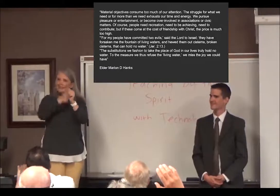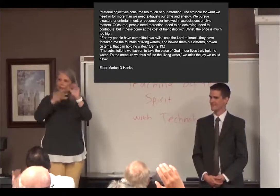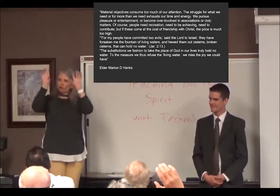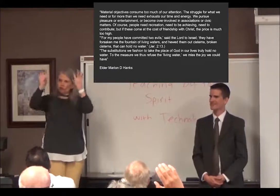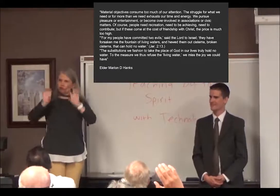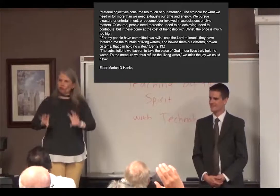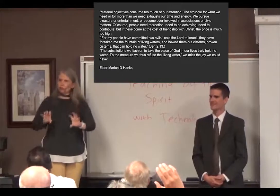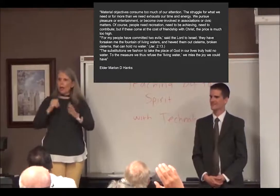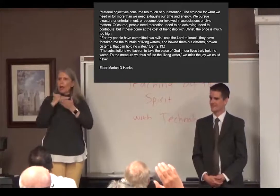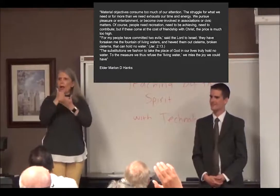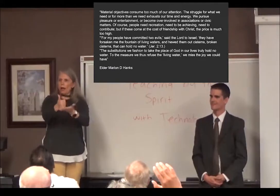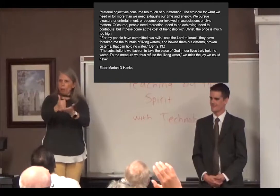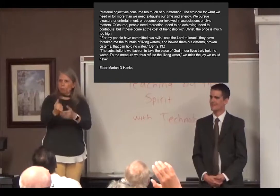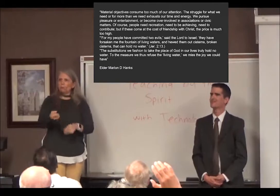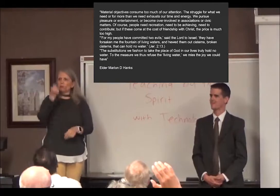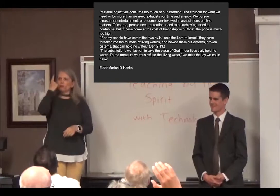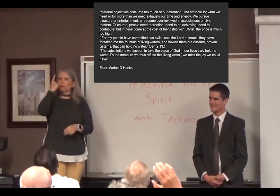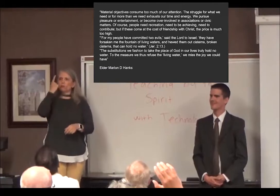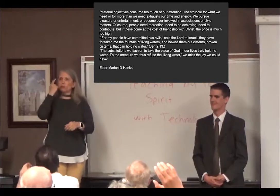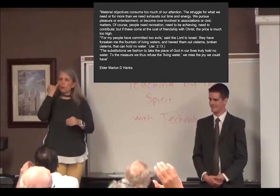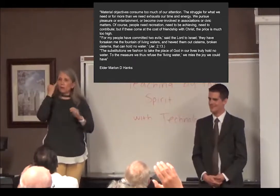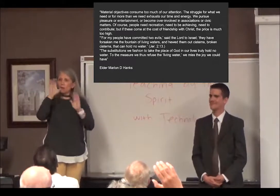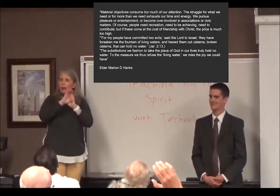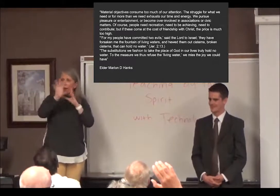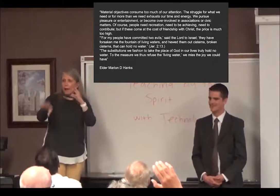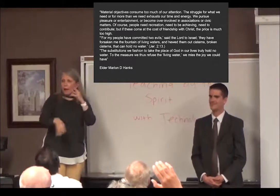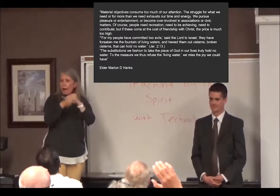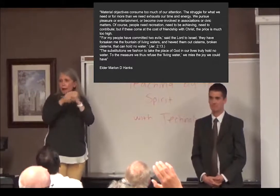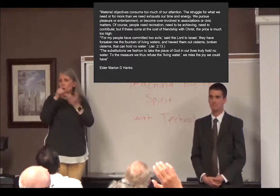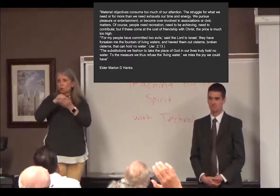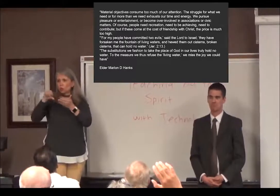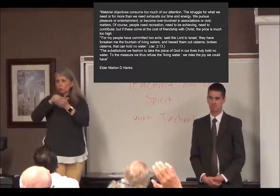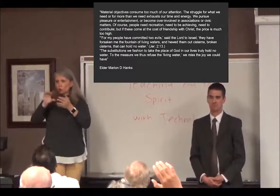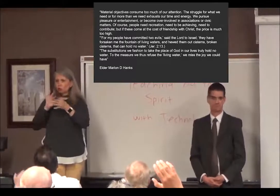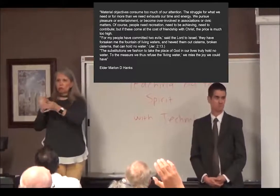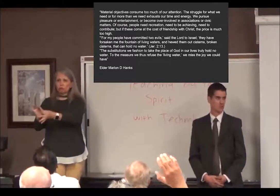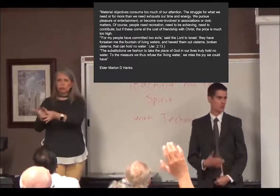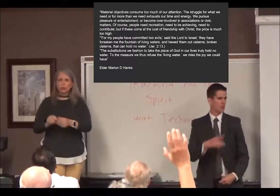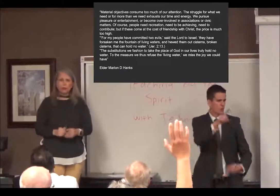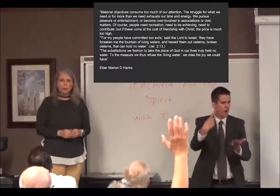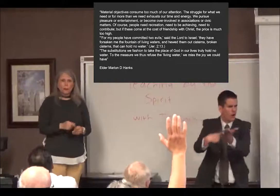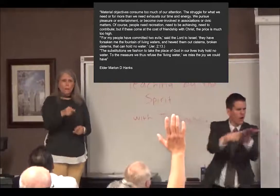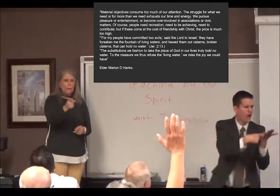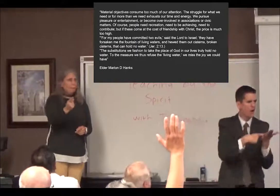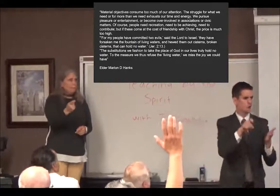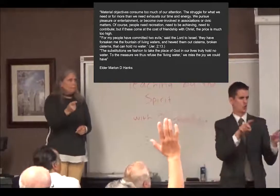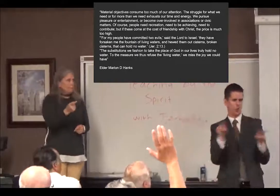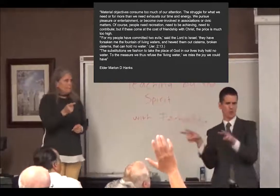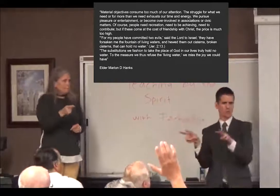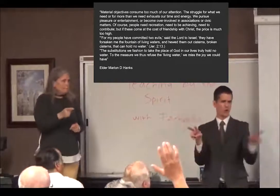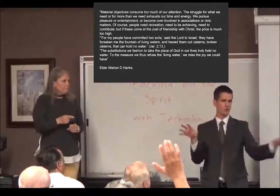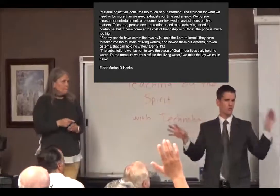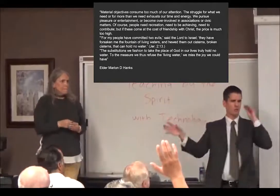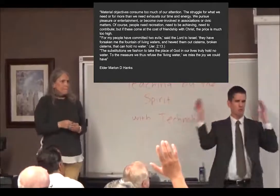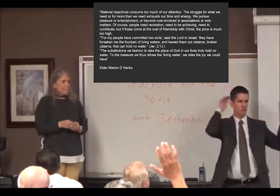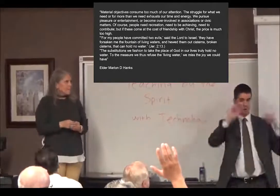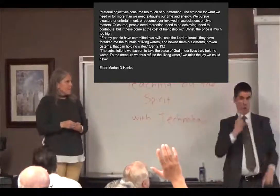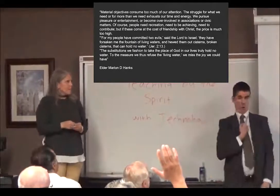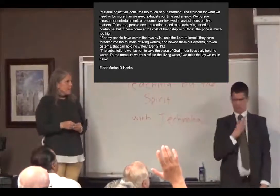It could become four different slides with pictures. That would help to comprehend better and add scriptures to go with it. So you're discussing as you're looking around and